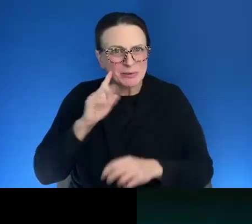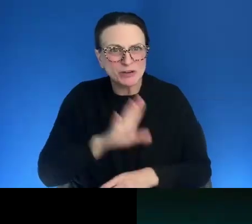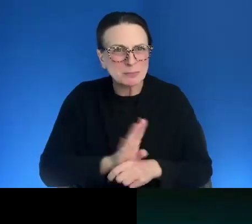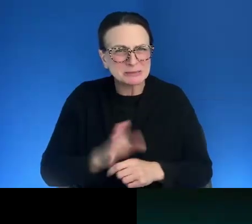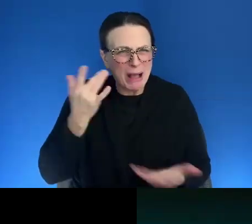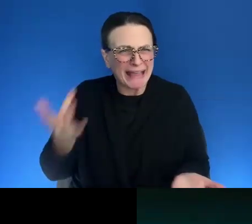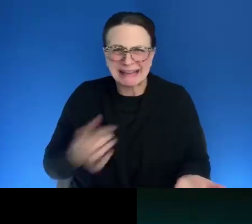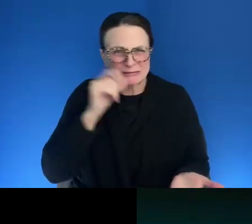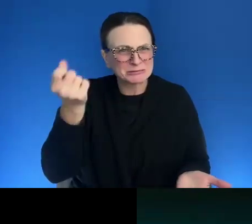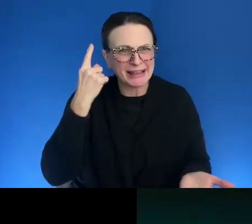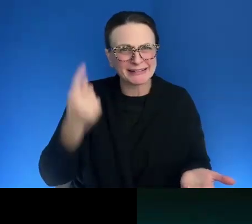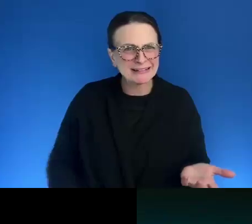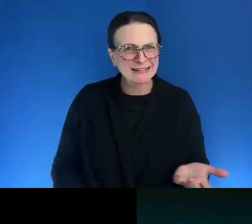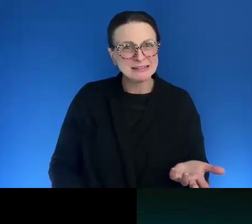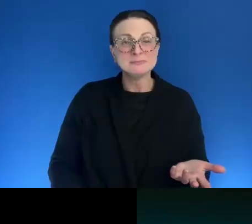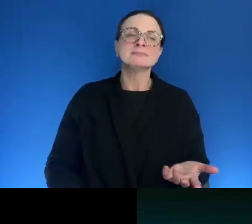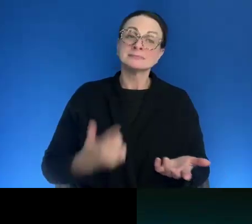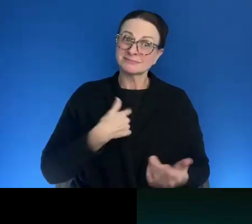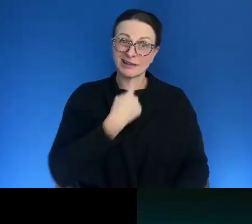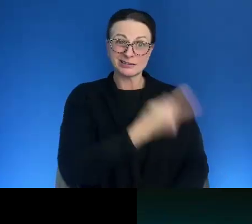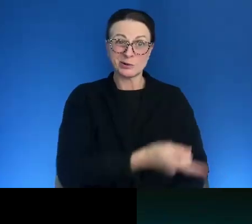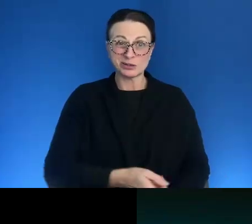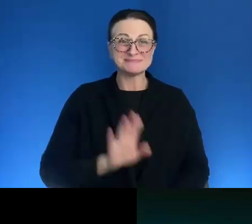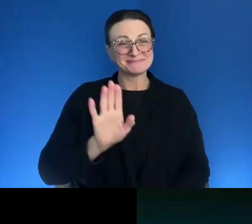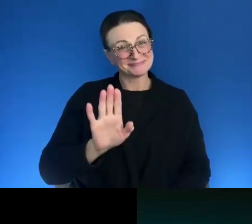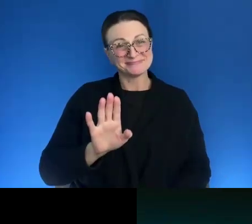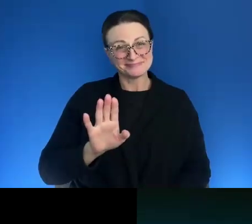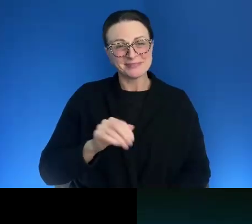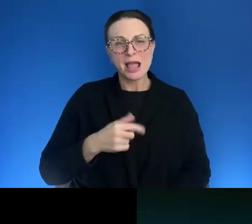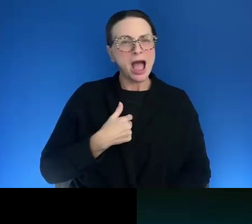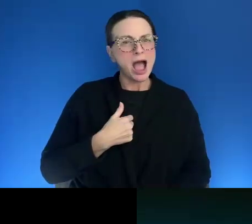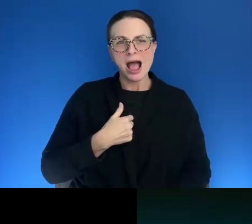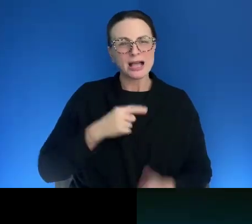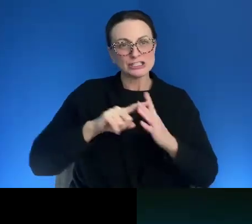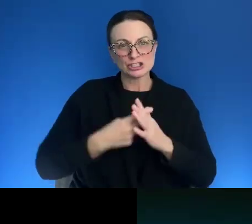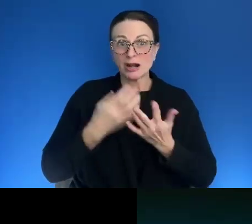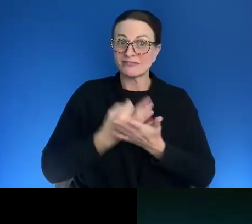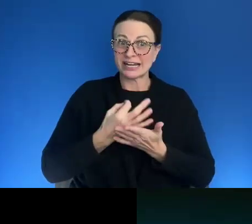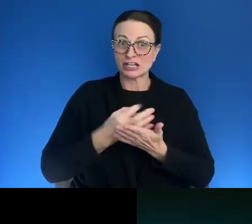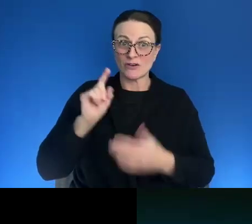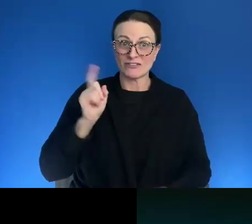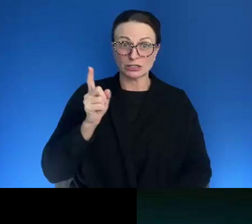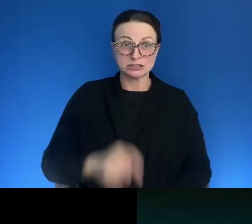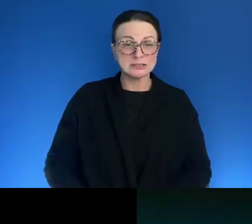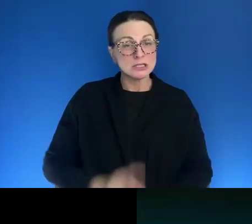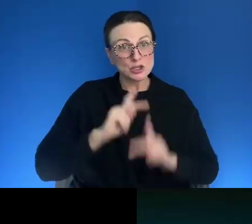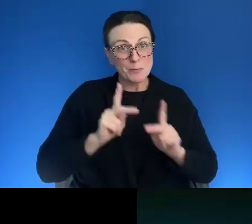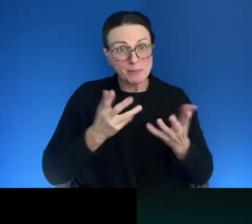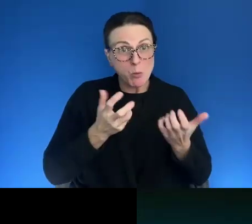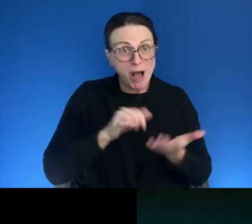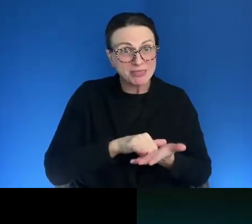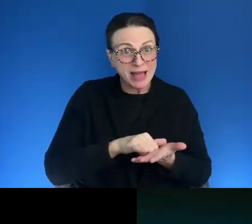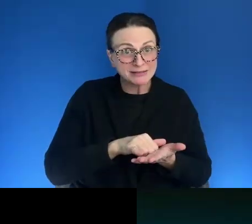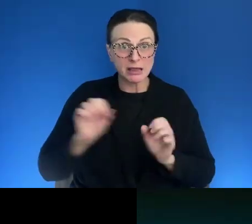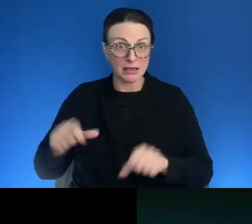So I just told her that. So I always start with financials. Well, number one, do people want it? Can